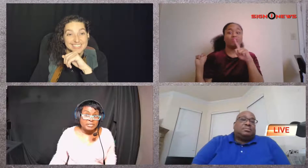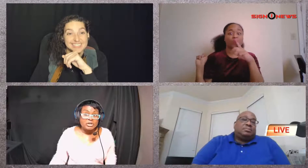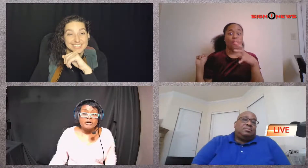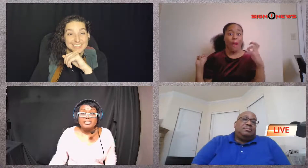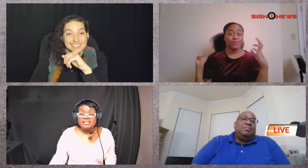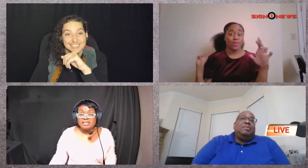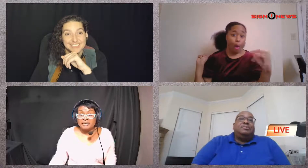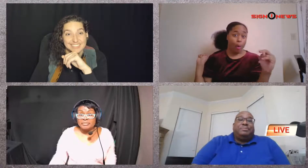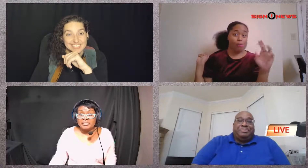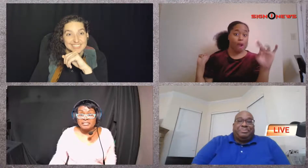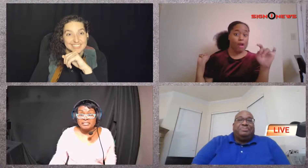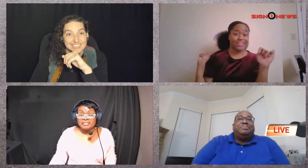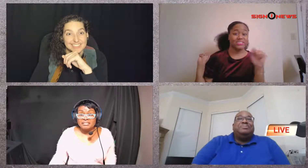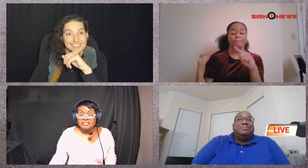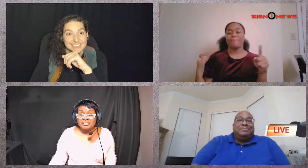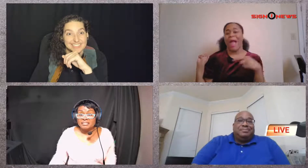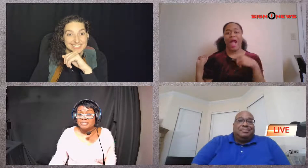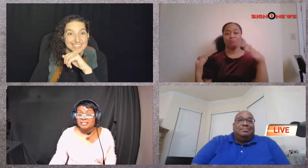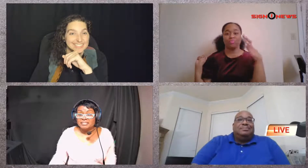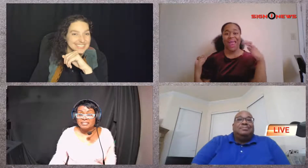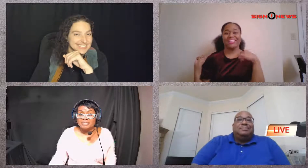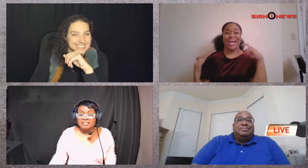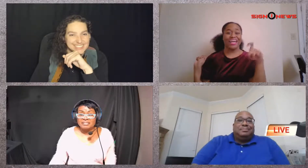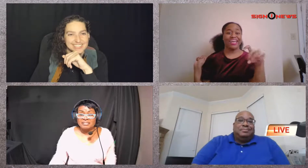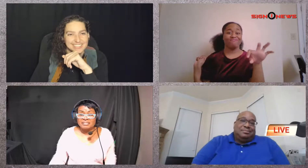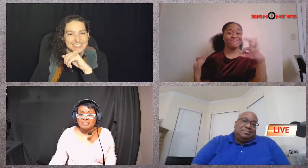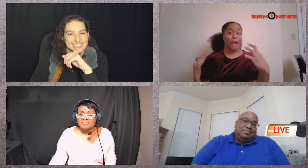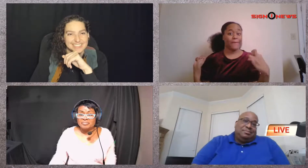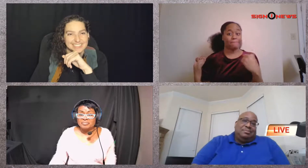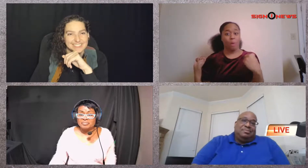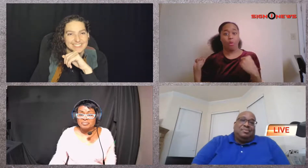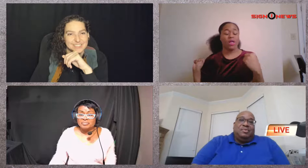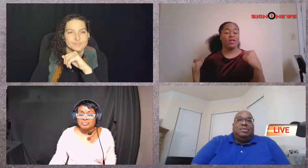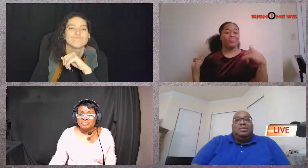So it came down to RIT in Hampton.